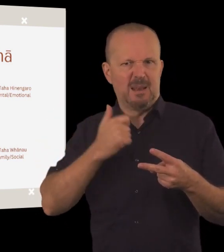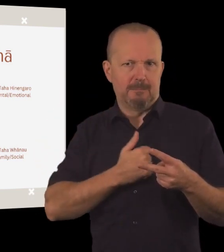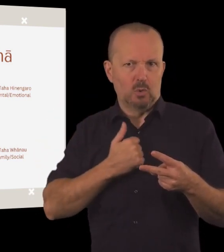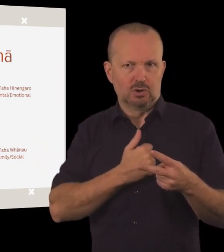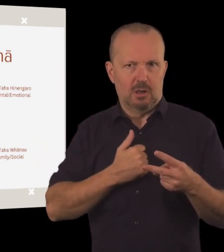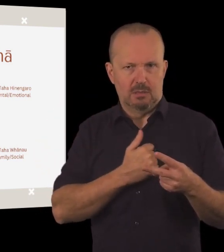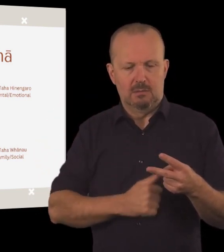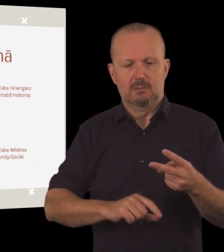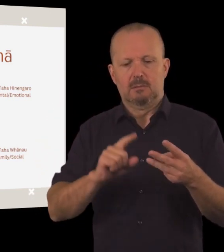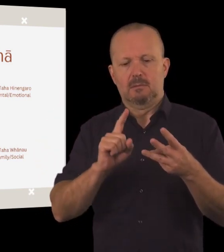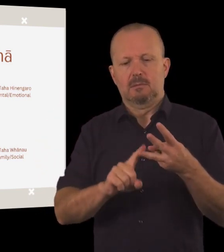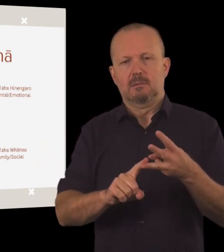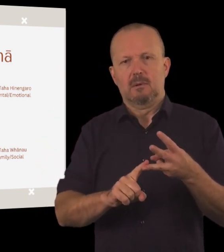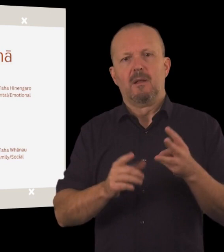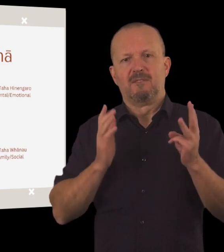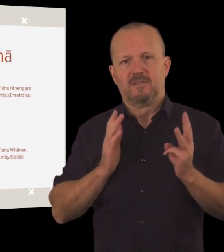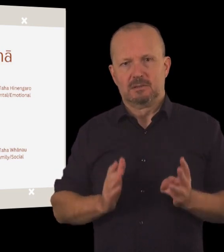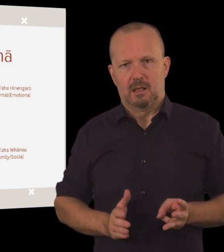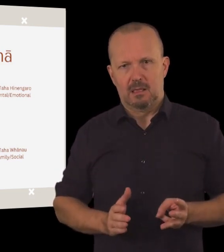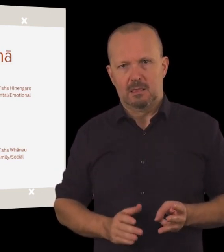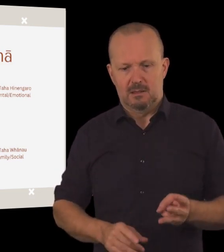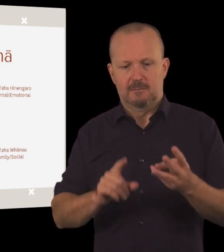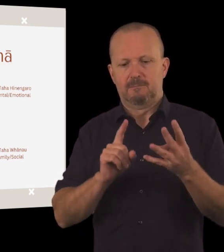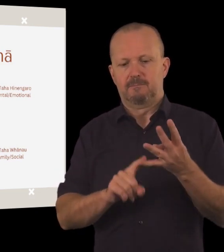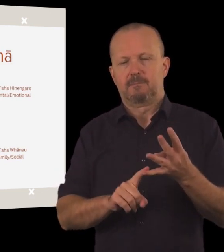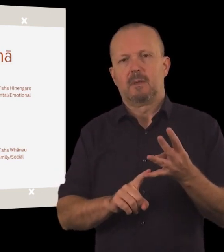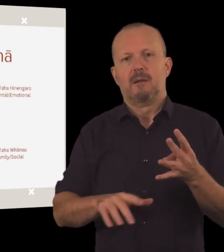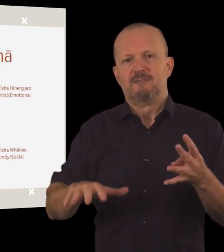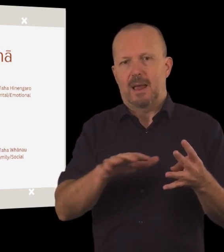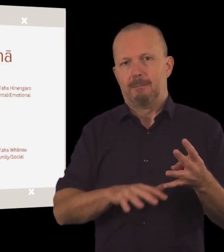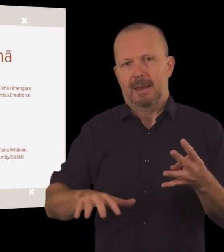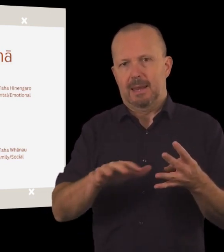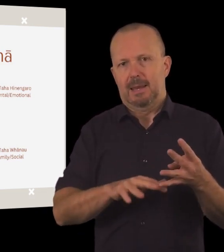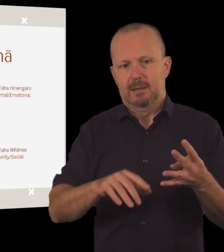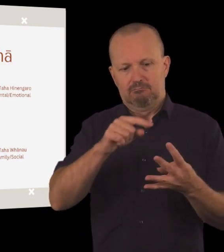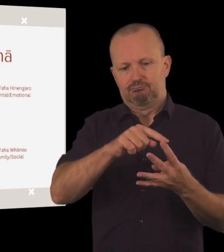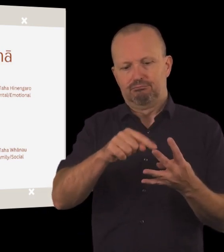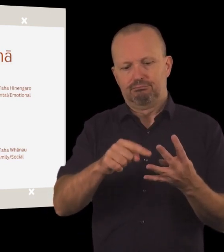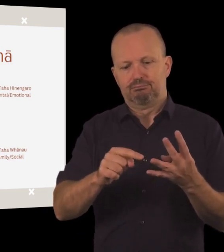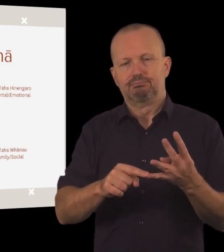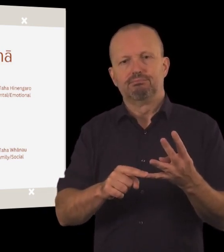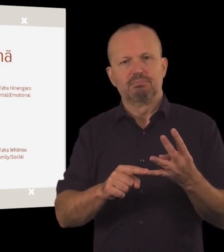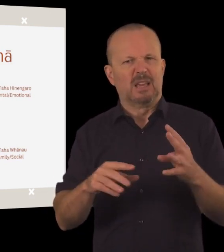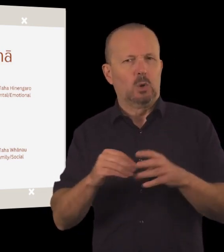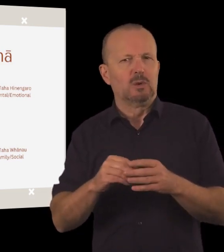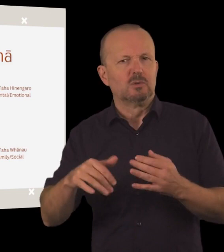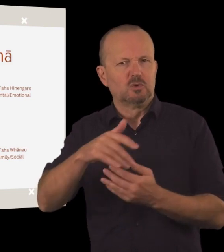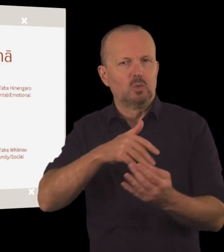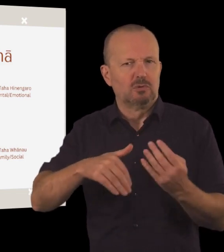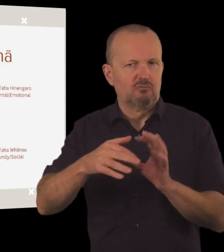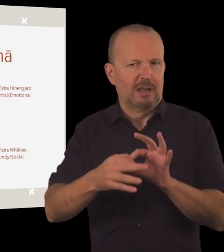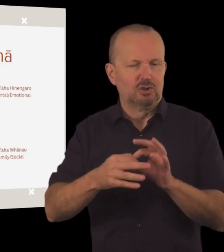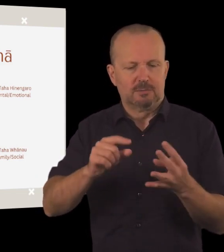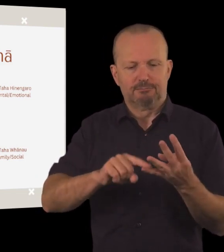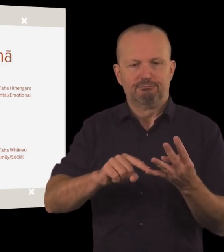strong, we're able to perform to the best of our abilities at Artsenta. When we leave mahi feeling good, all that